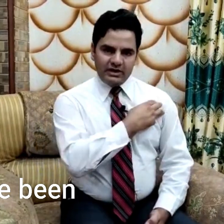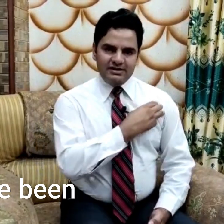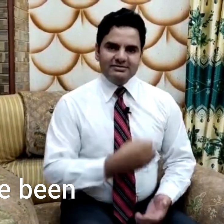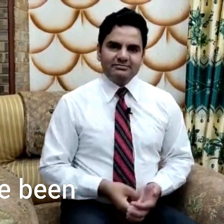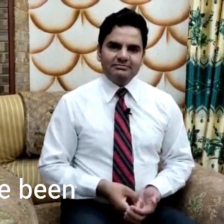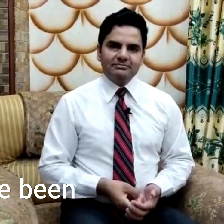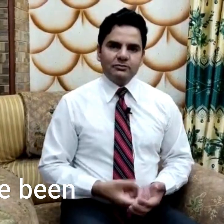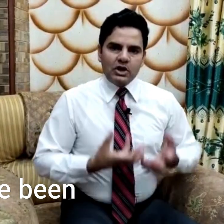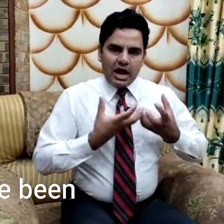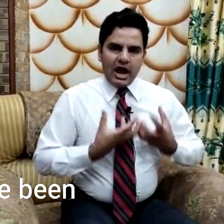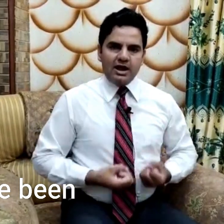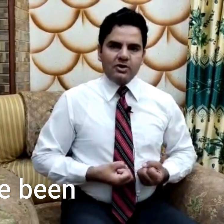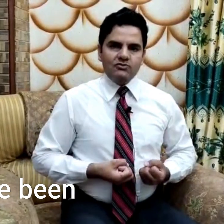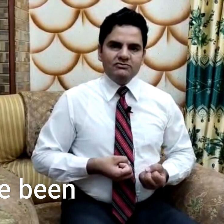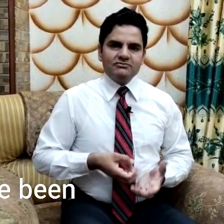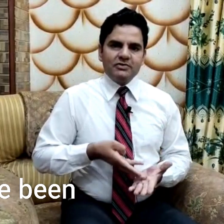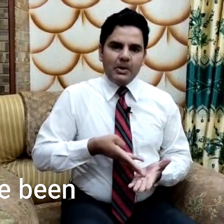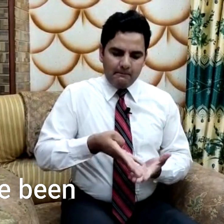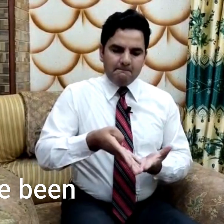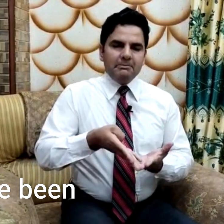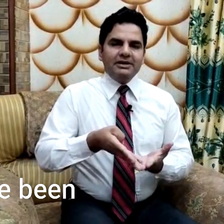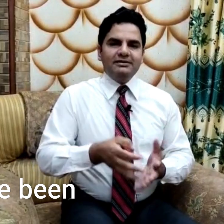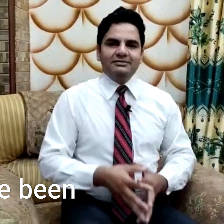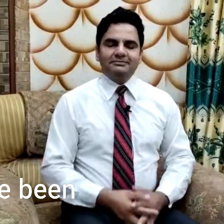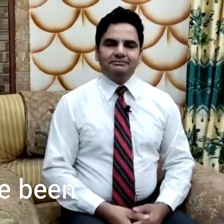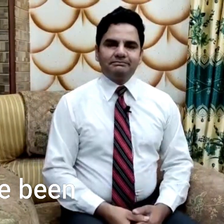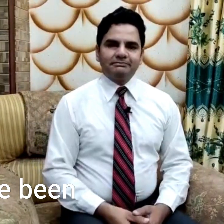we have been,